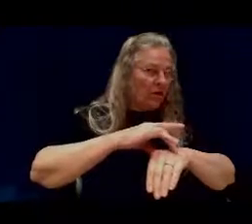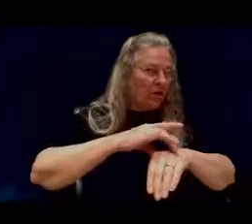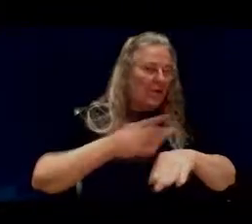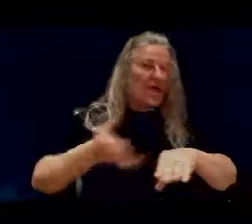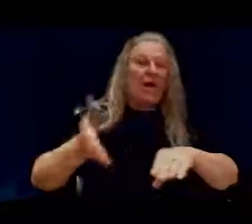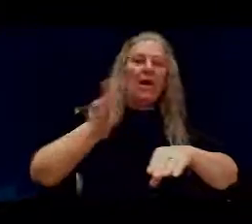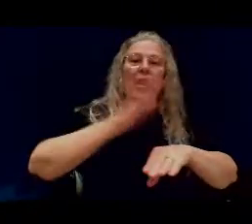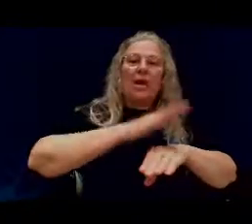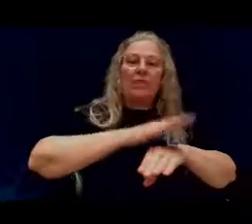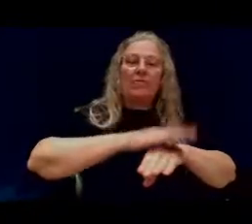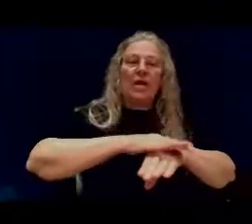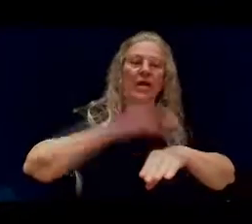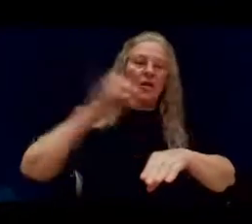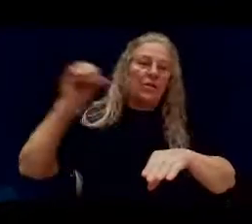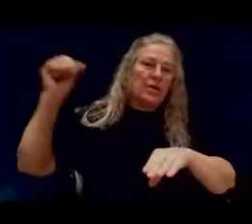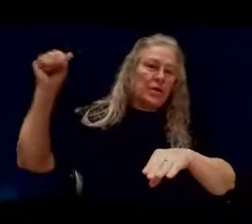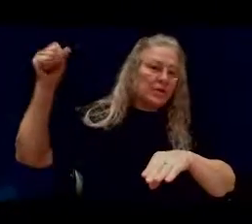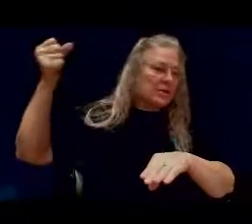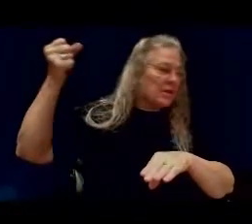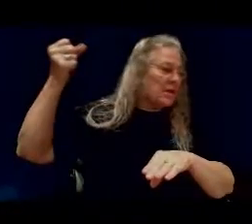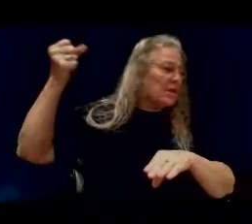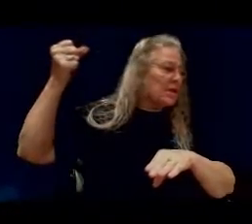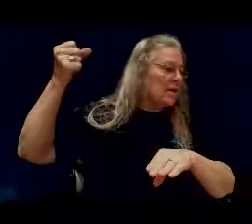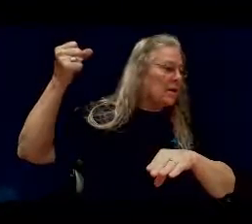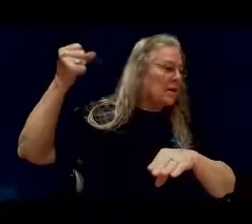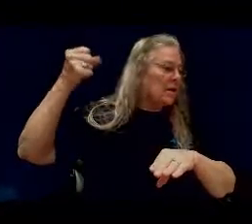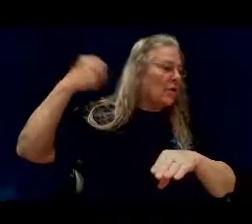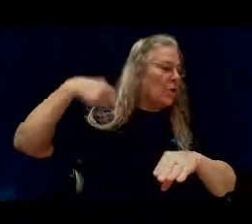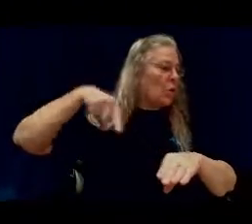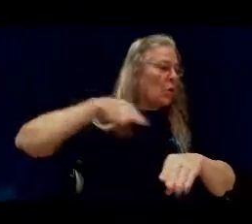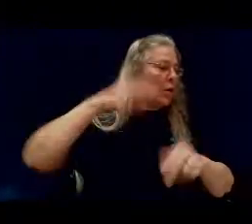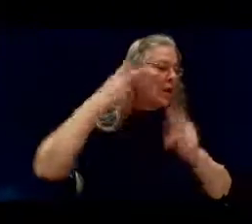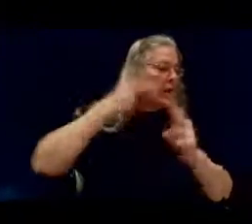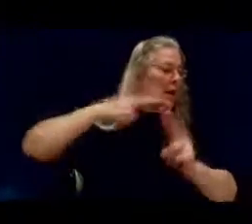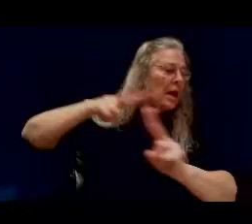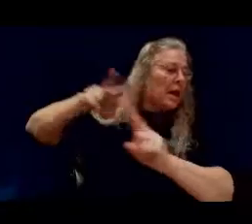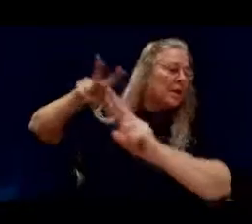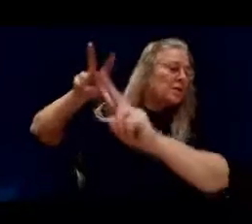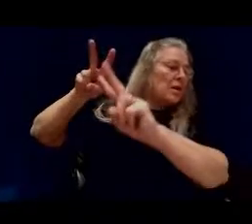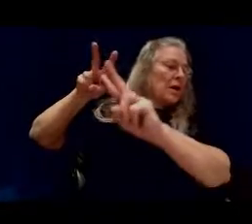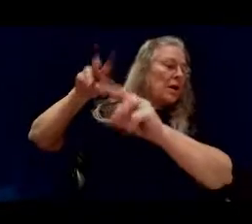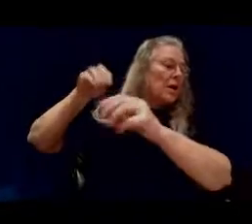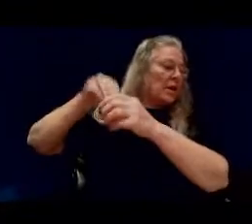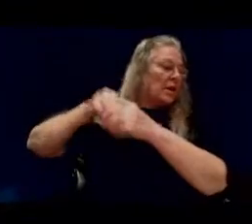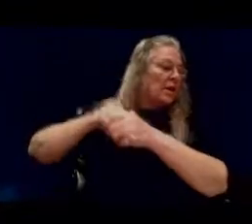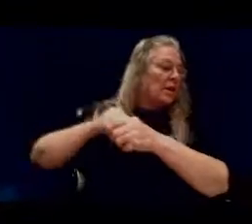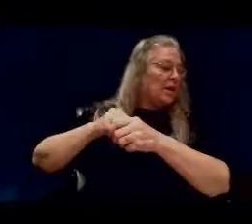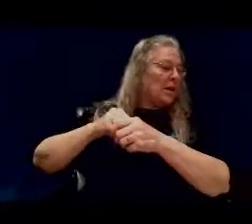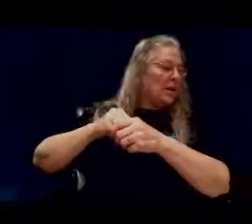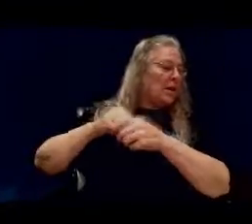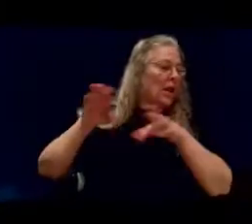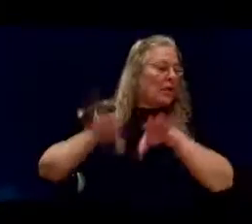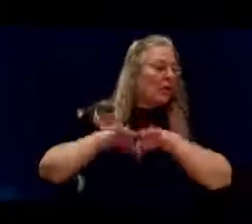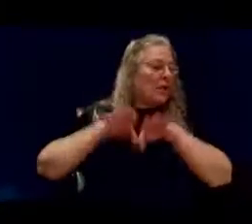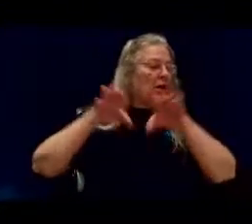earth and veiled the sun. We gaze not in